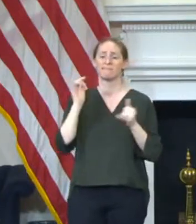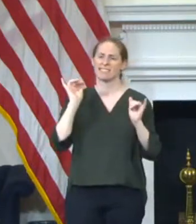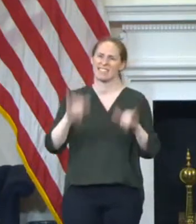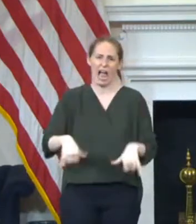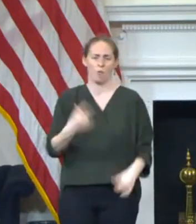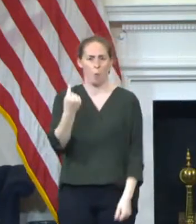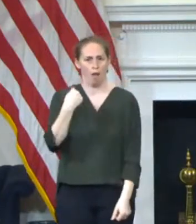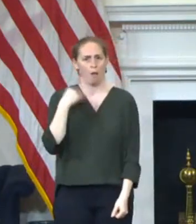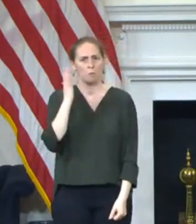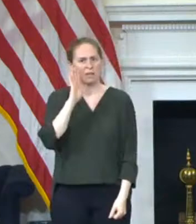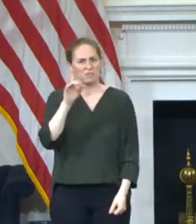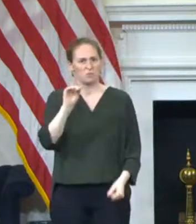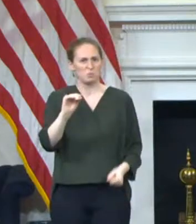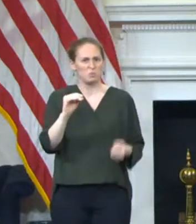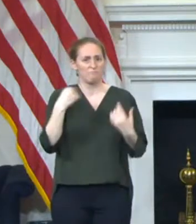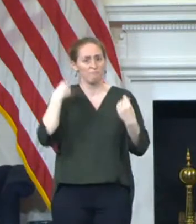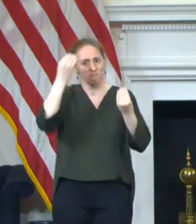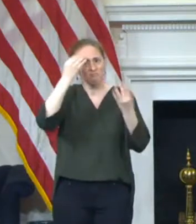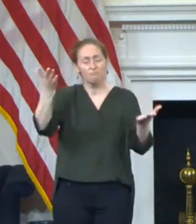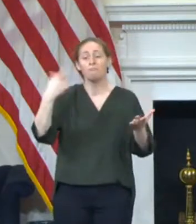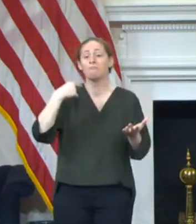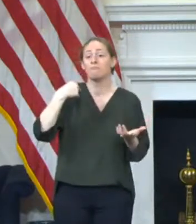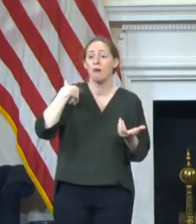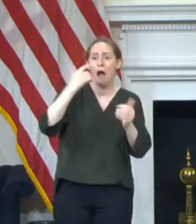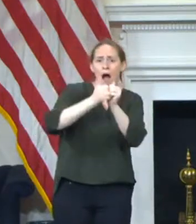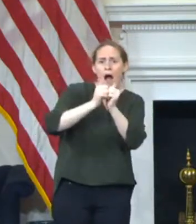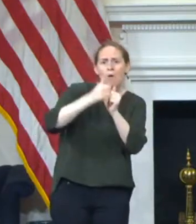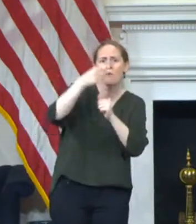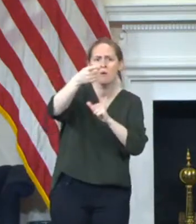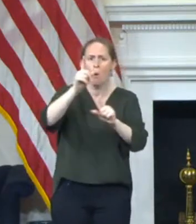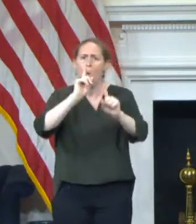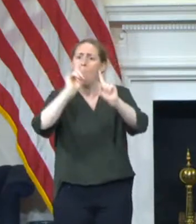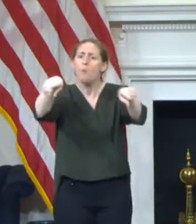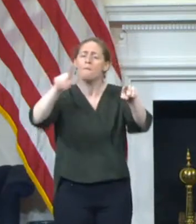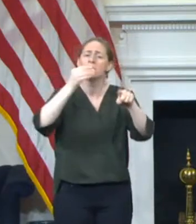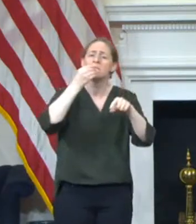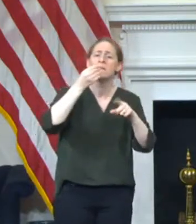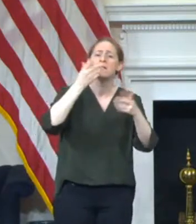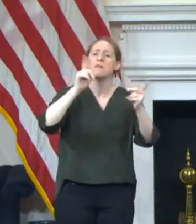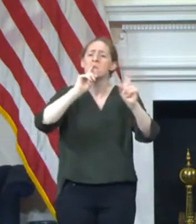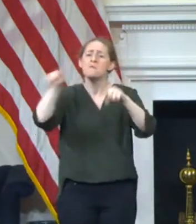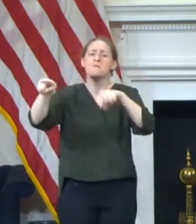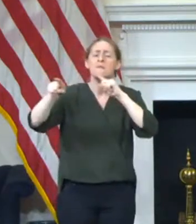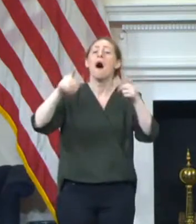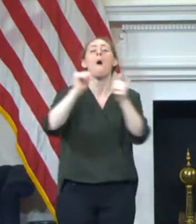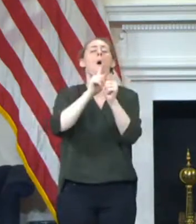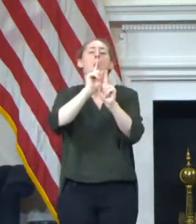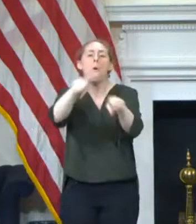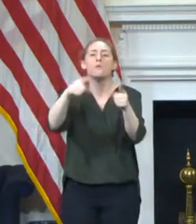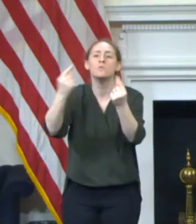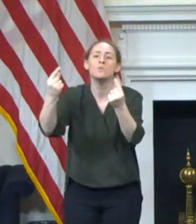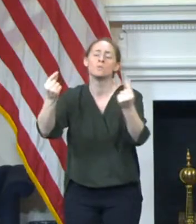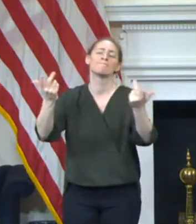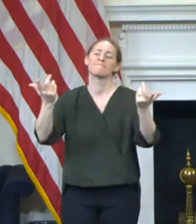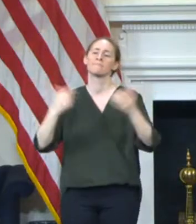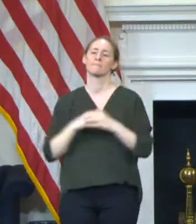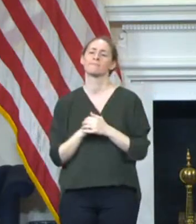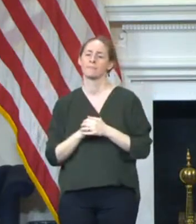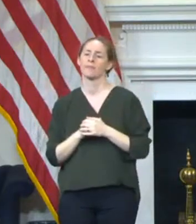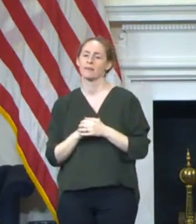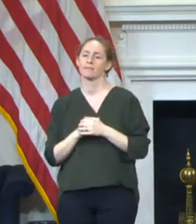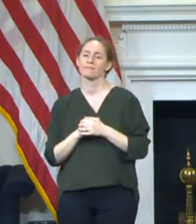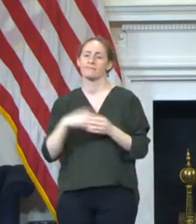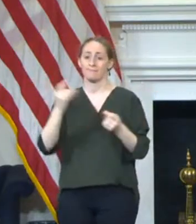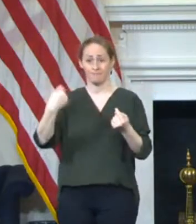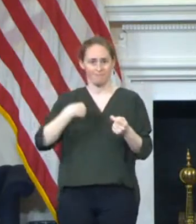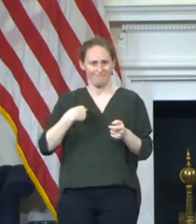people. I mean, I don't know how you implement those kinds of orders that some of those counties are taking about what